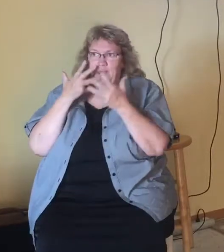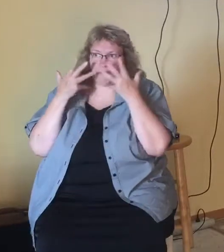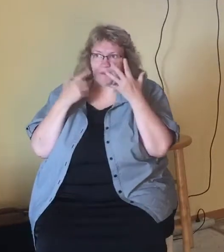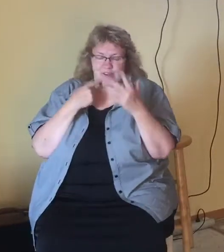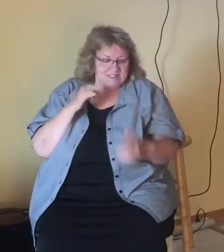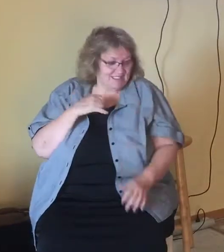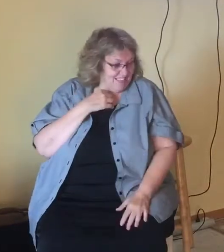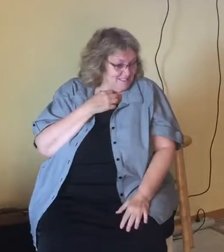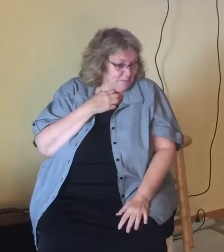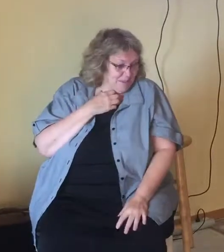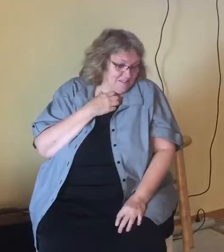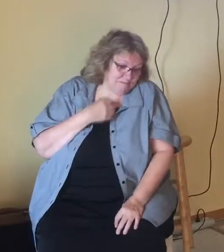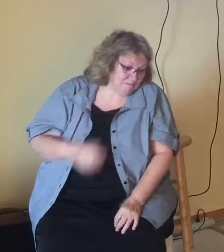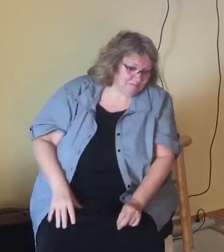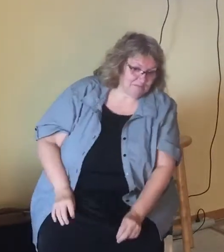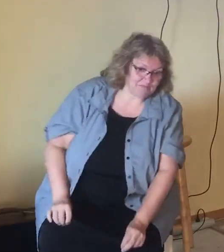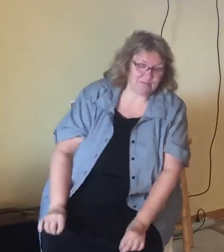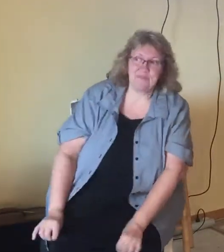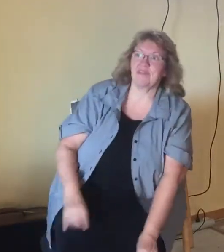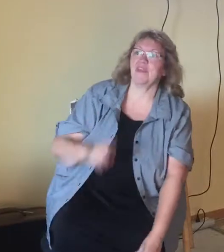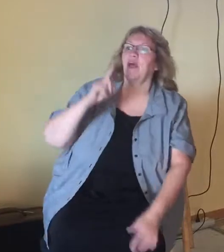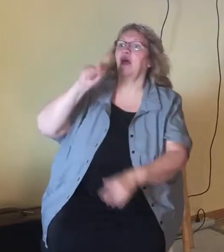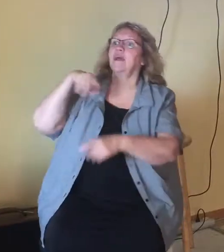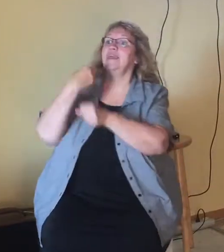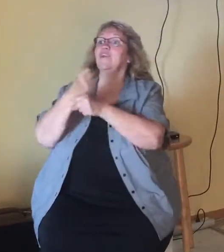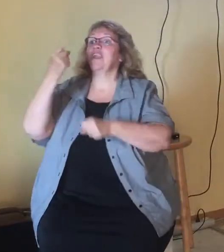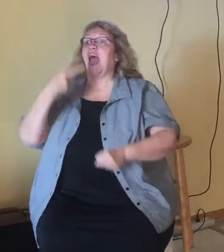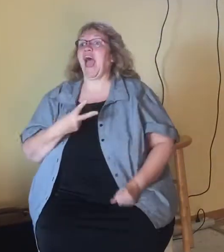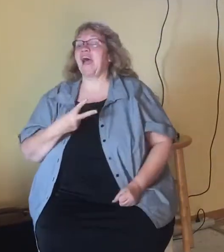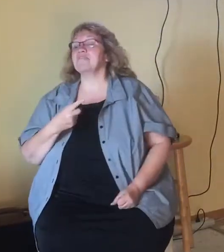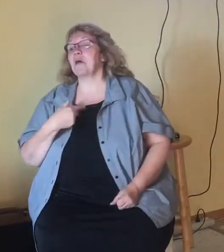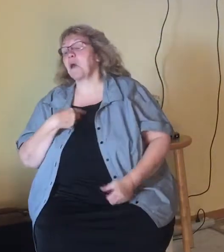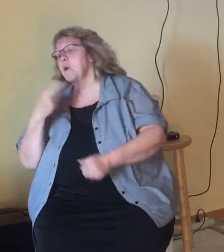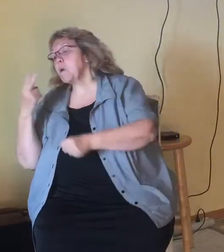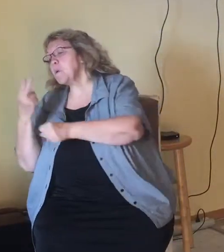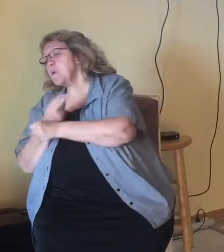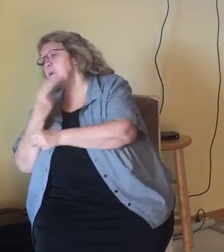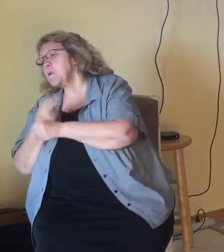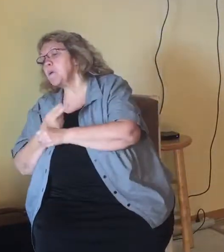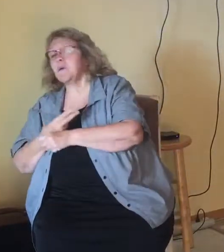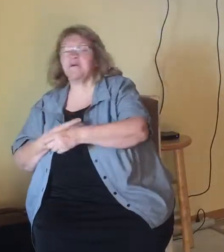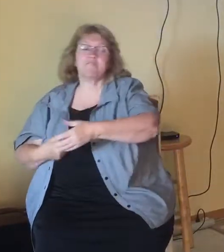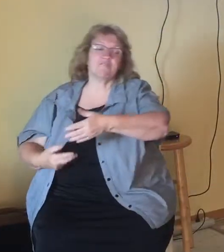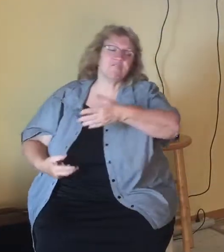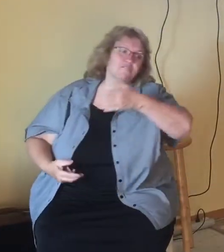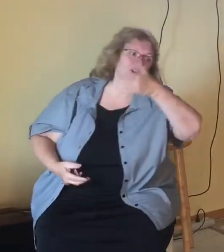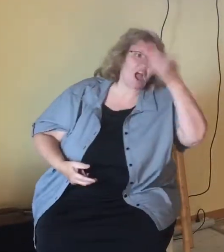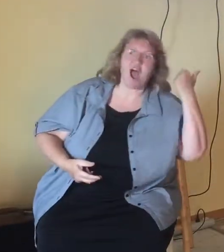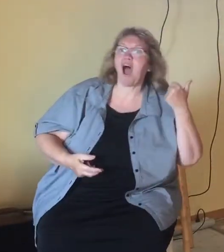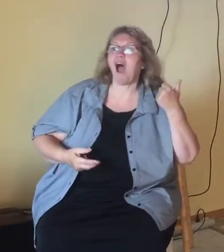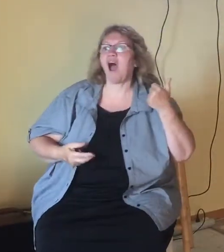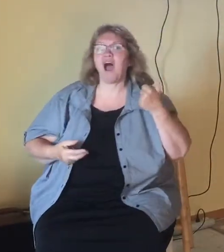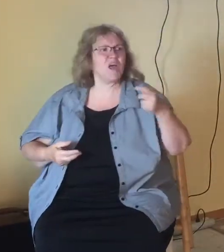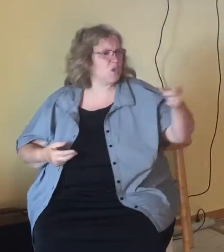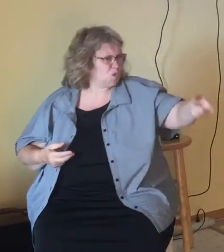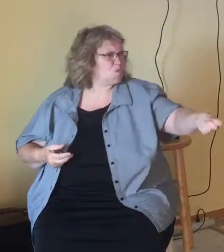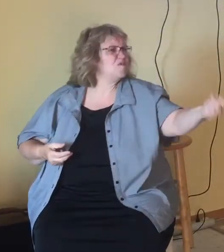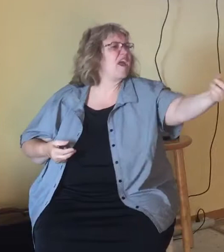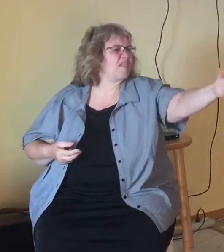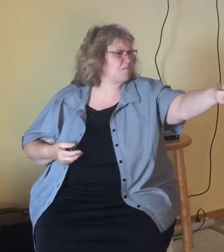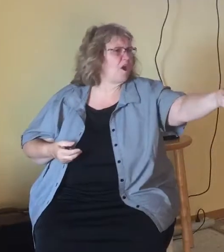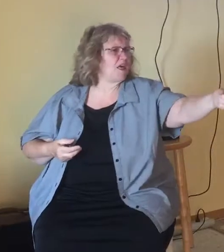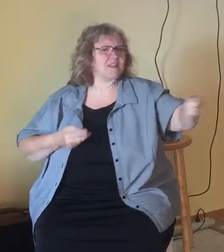this. I spent 1.5 years taking the products and forgetting to take the products. I would make Thomas take the